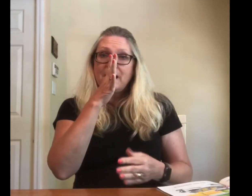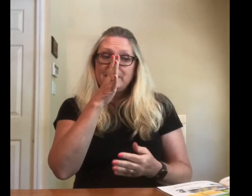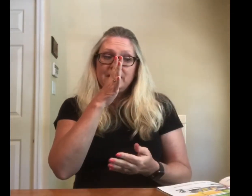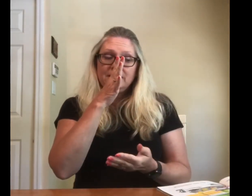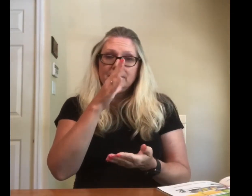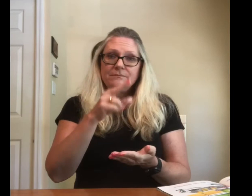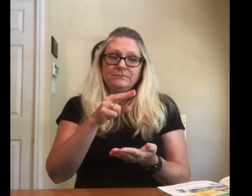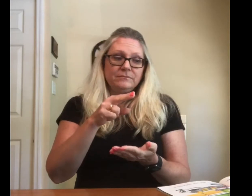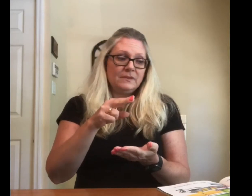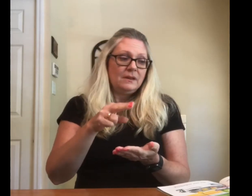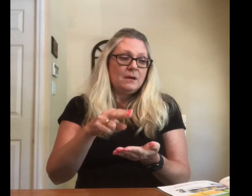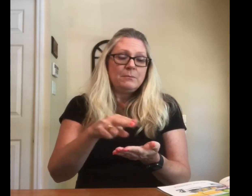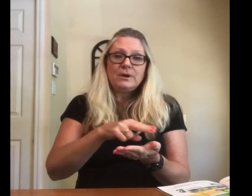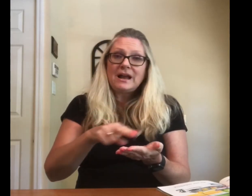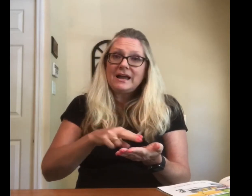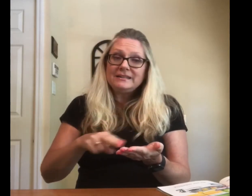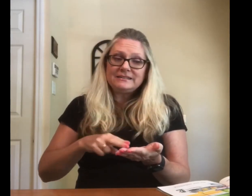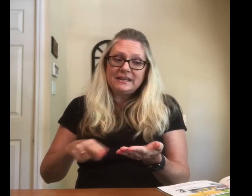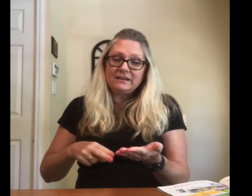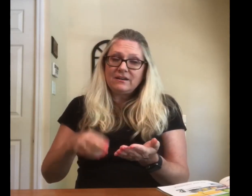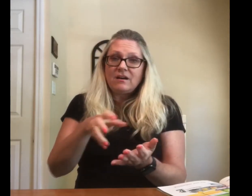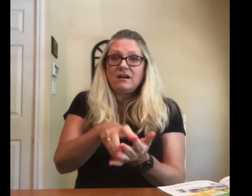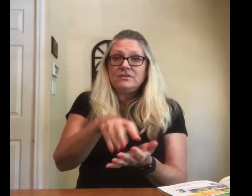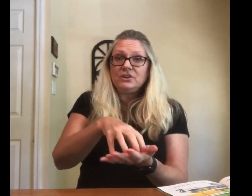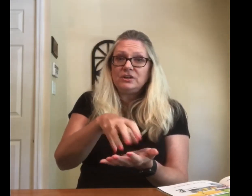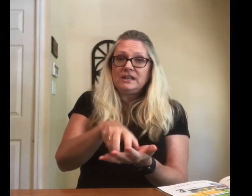Mommy put icing on the cookies.